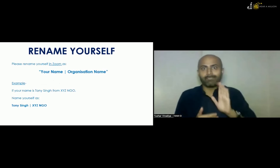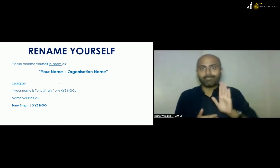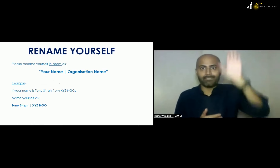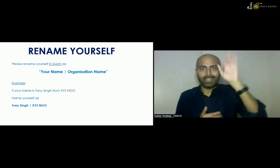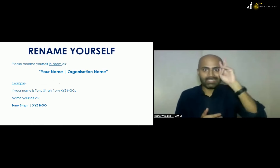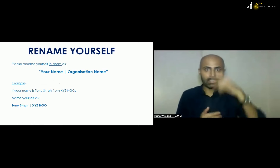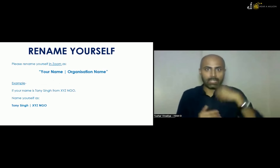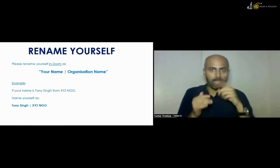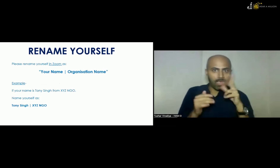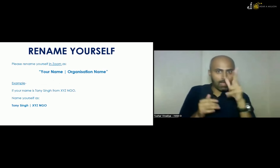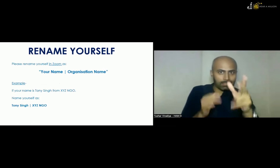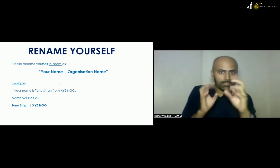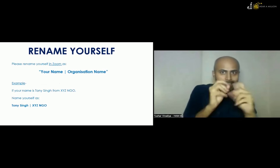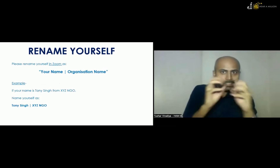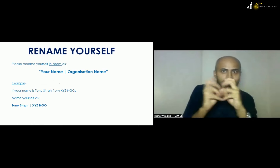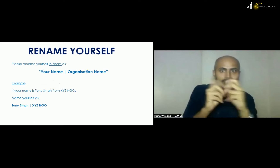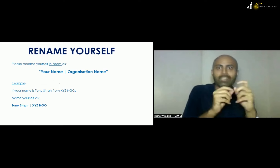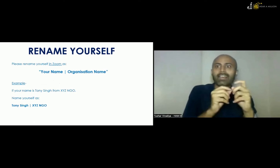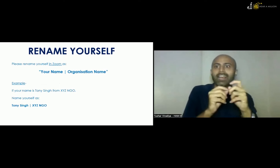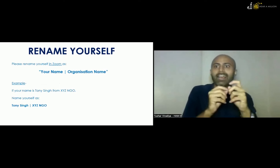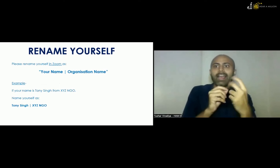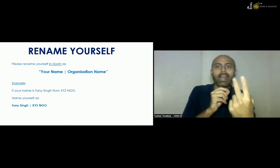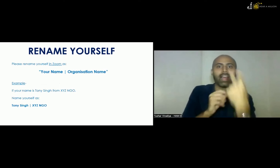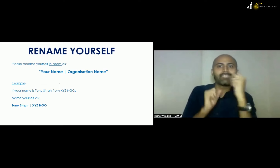any organization, kindly mention that as well.